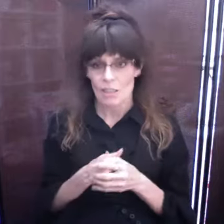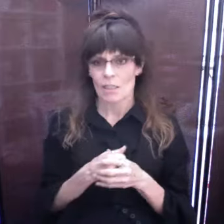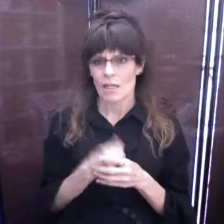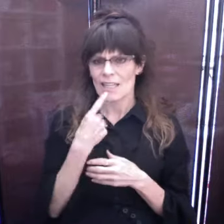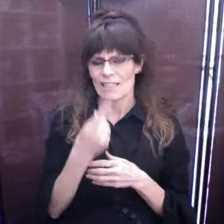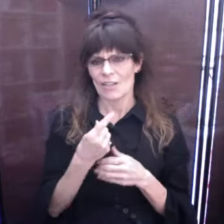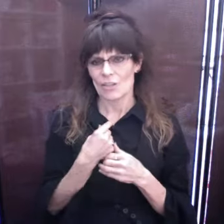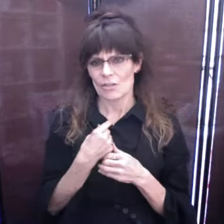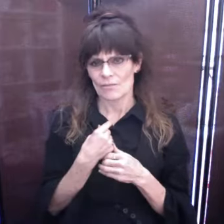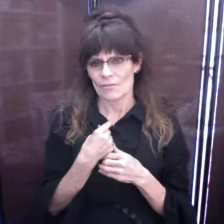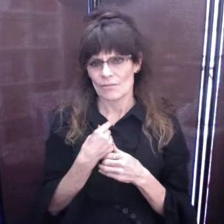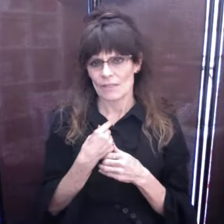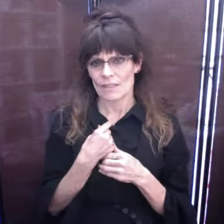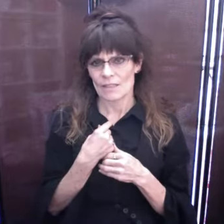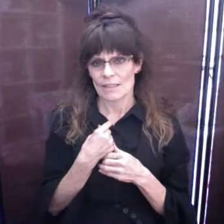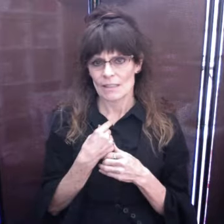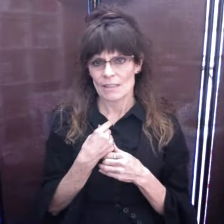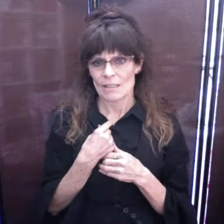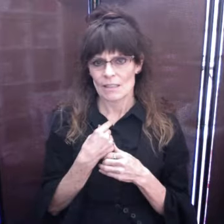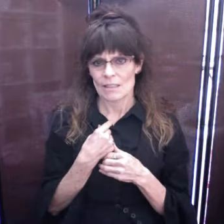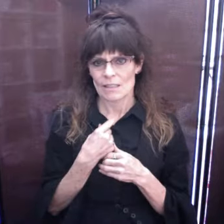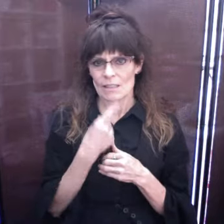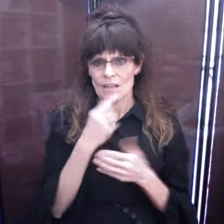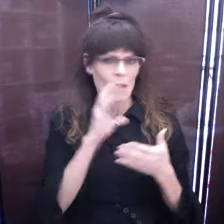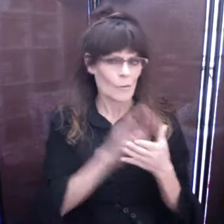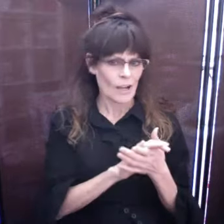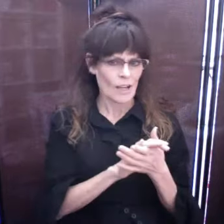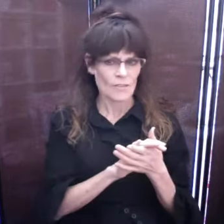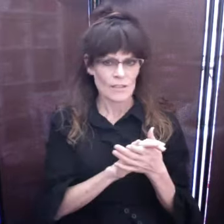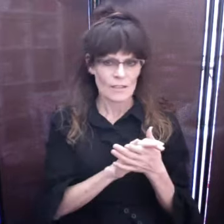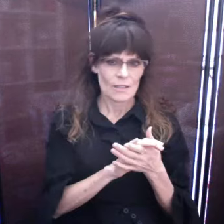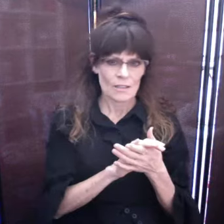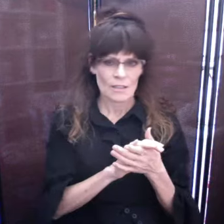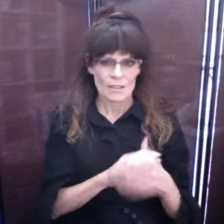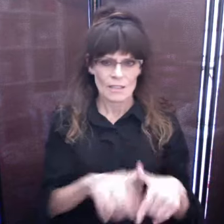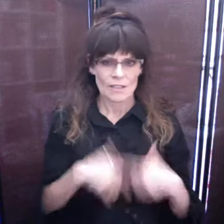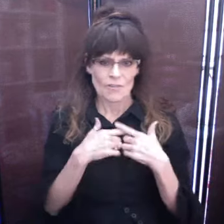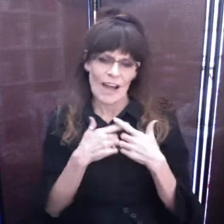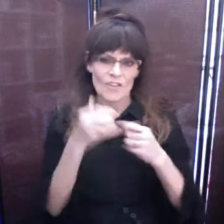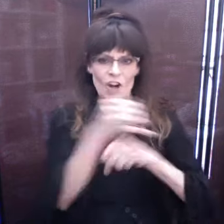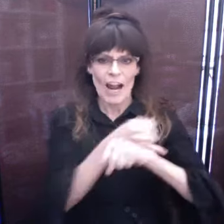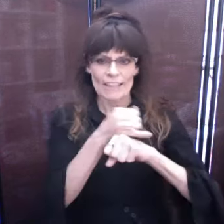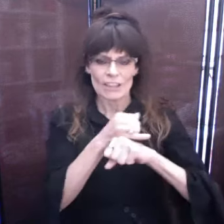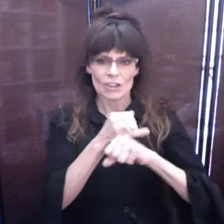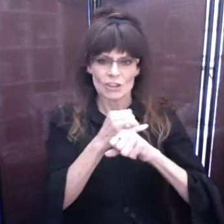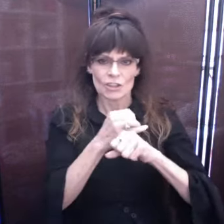take, I don't know, tell my wife, you know, those Survivor Island shows, like, I think I'd be real good at that.